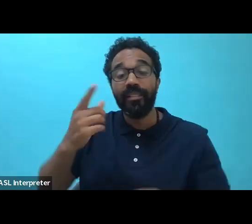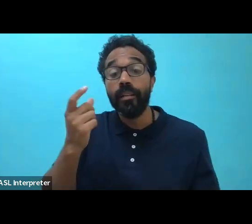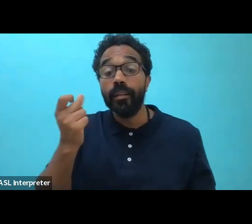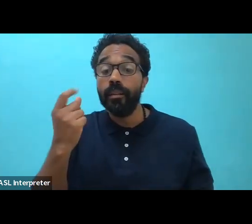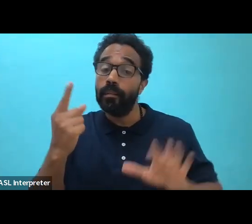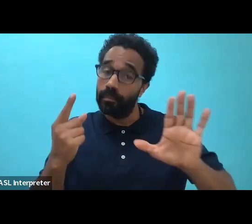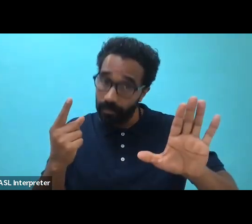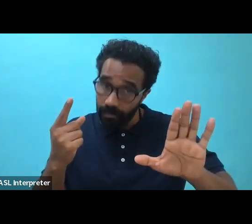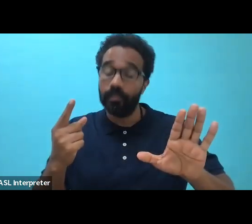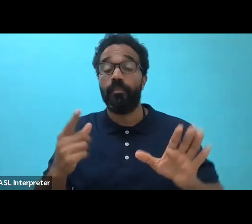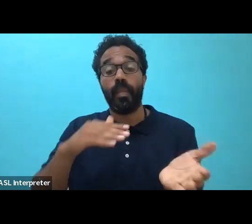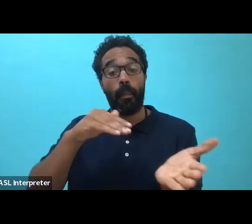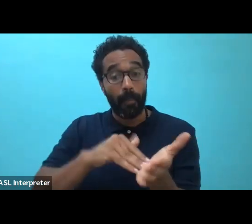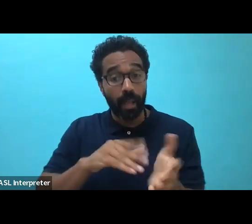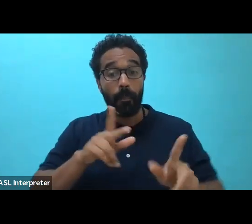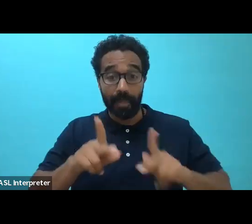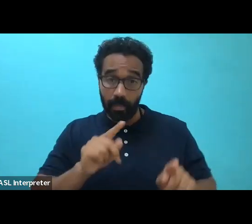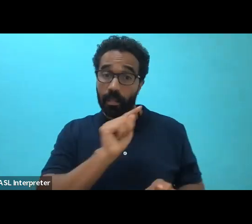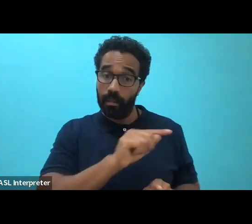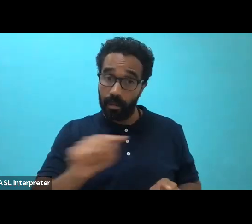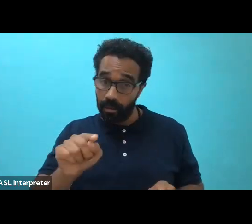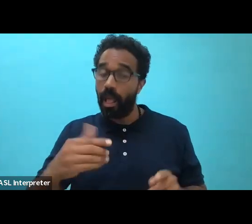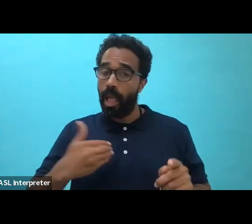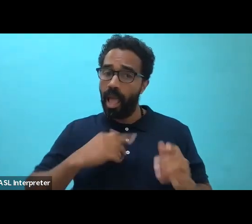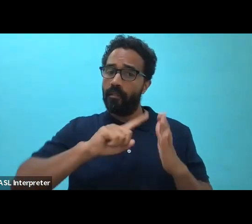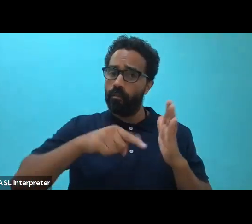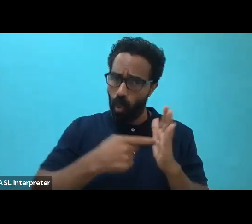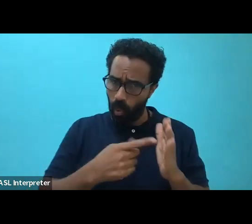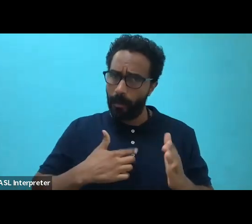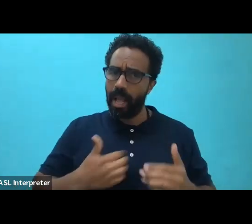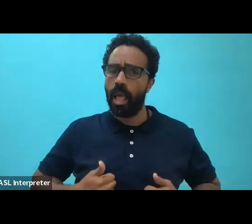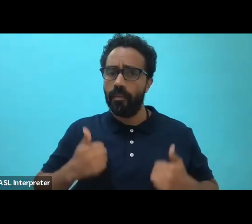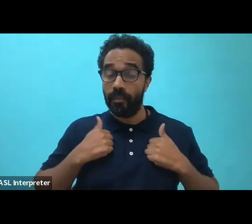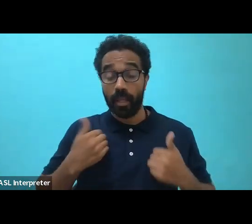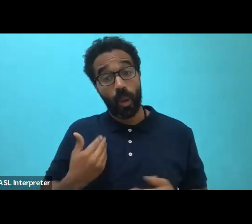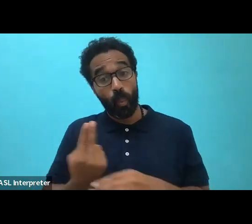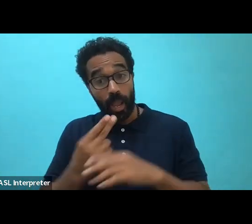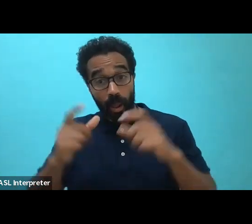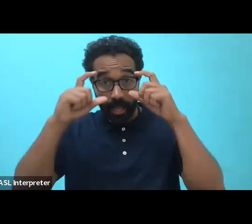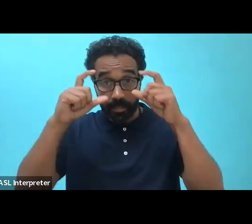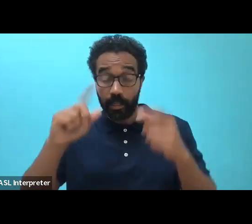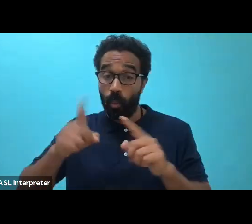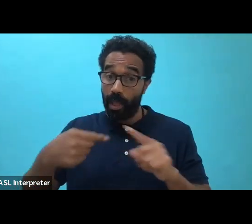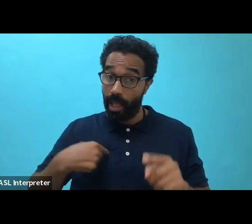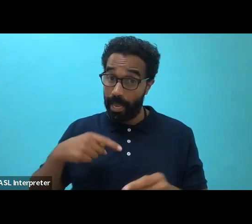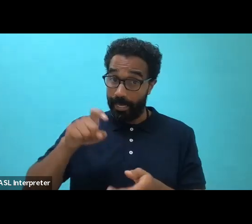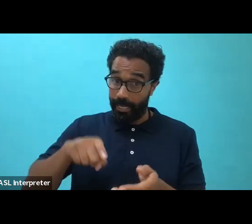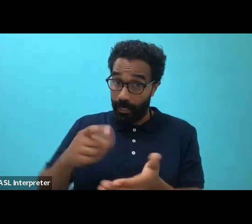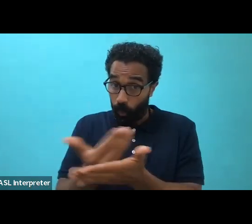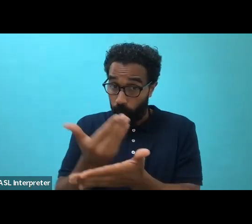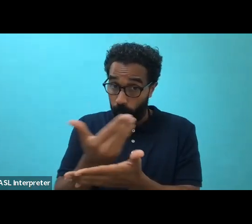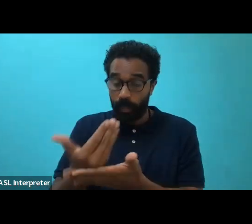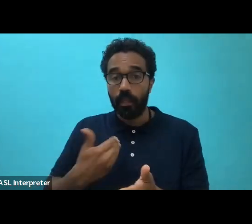have a role in our lives, they do. I happen to wear glasses, and when I need a new prescription, I go to the doctor and they measure